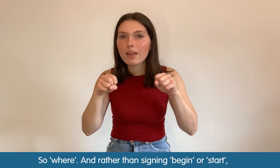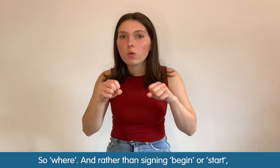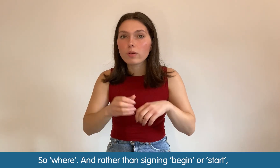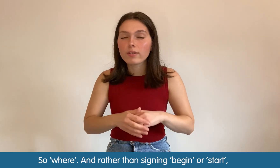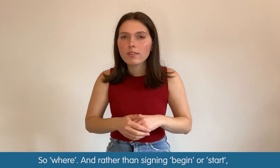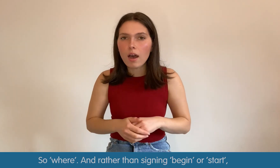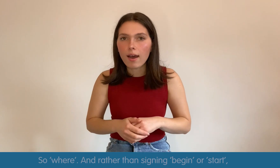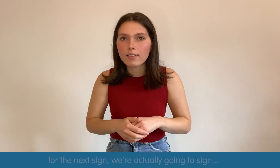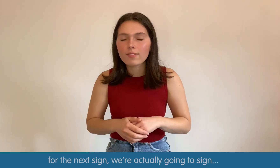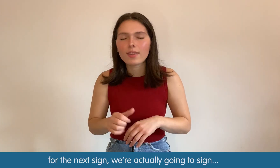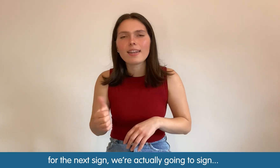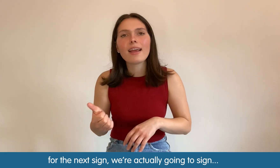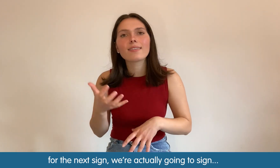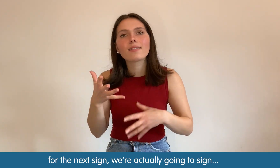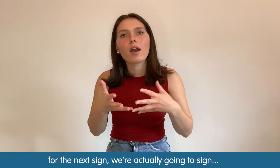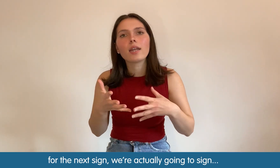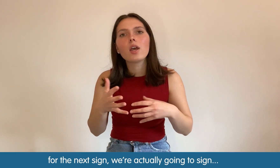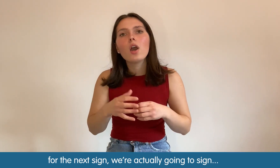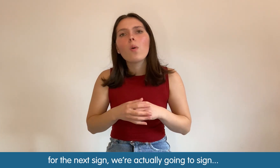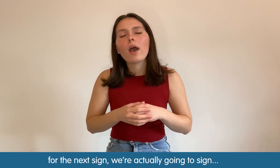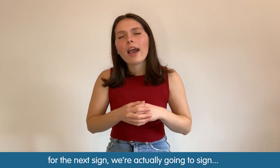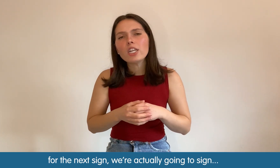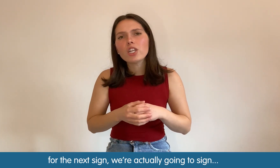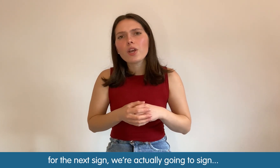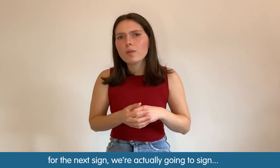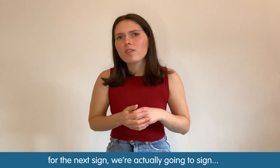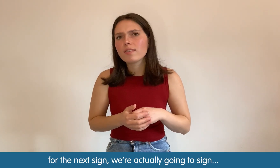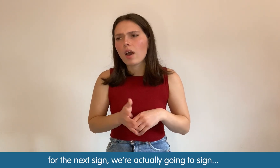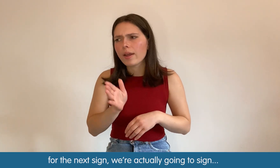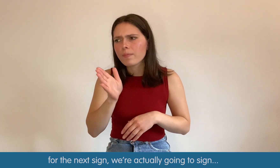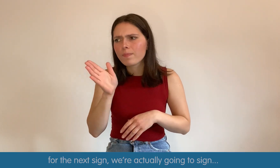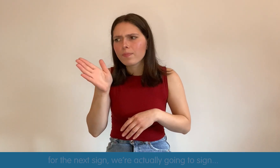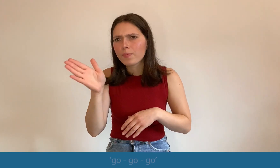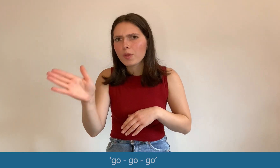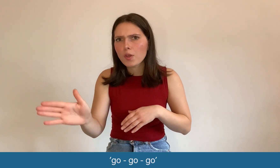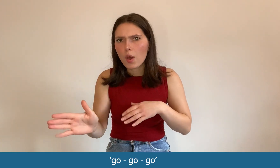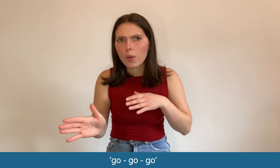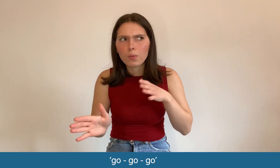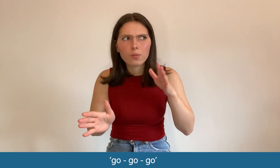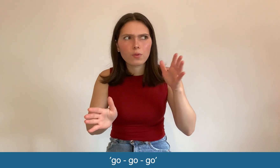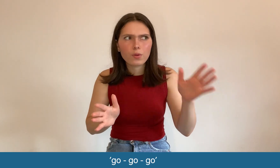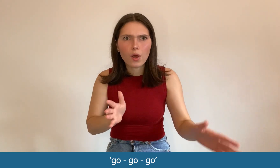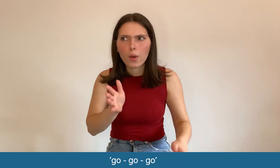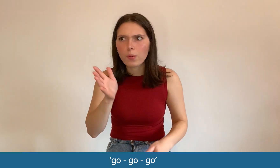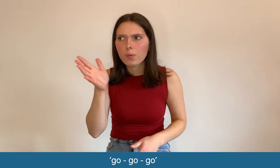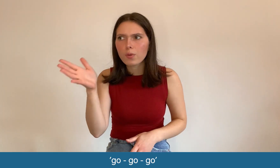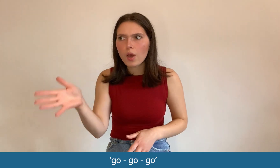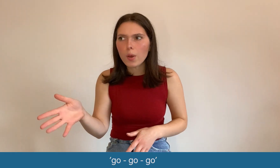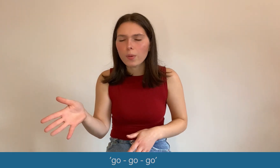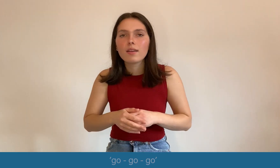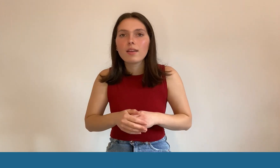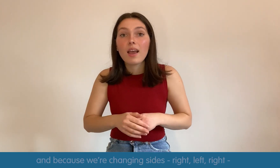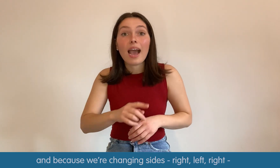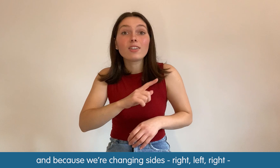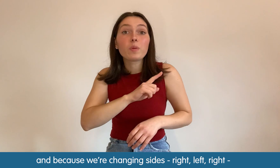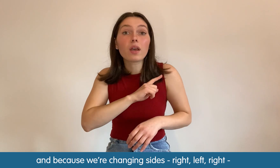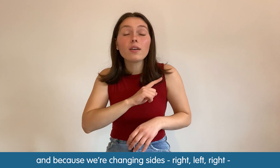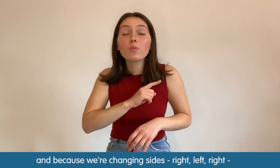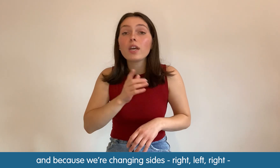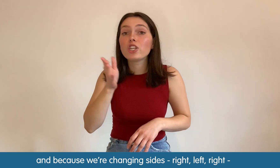or start for the next sign, we're actually going to sign go, go, go. And because we are